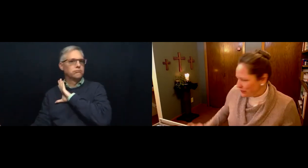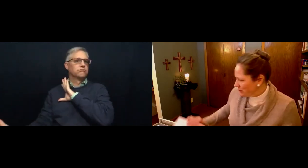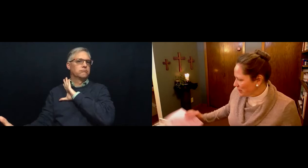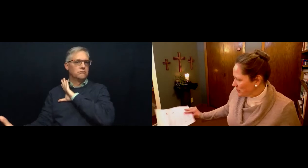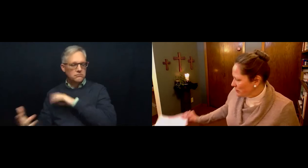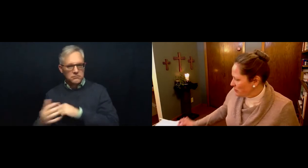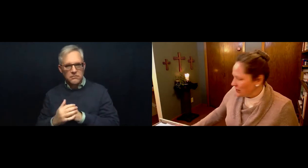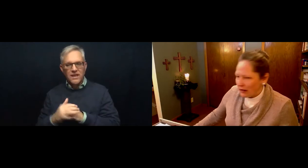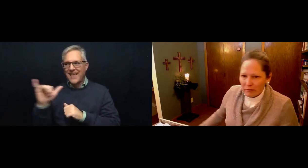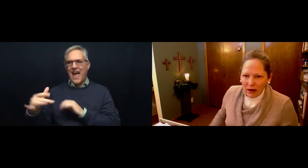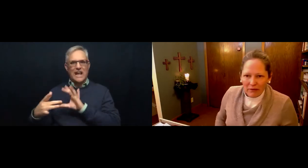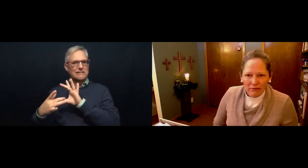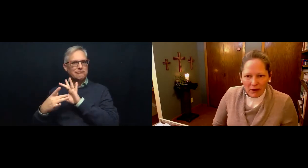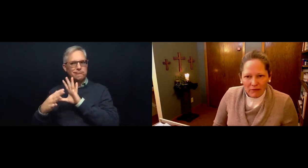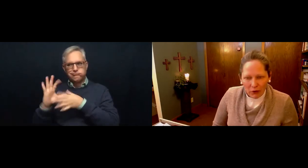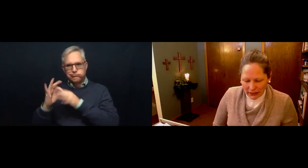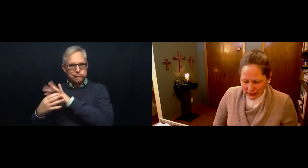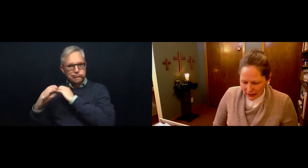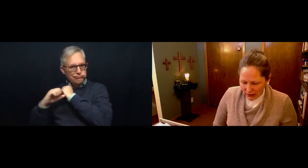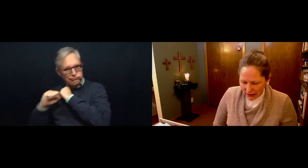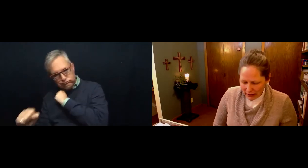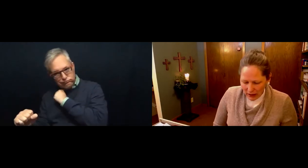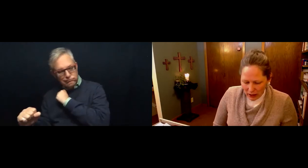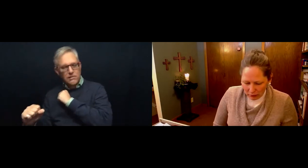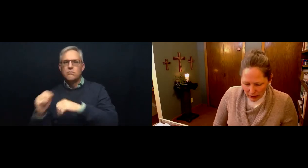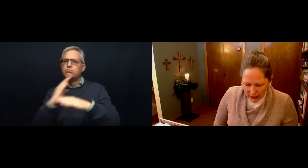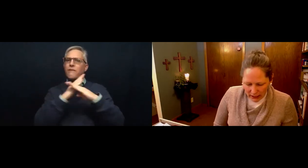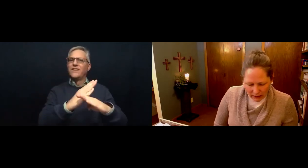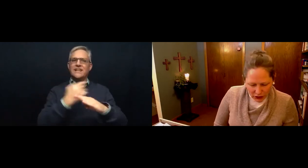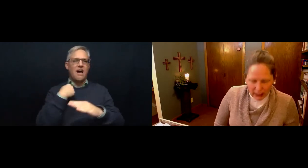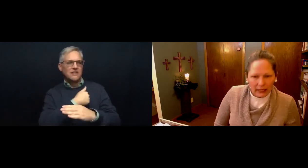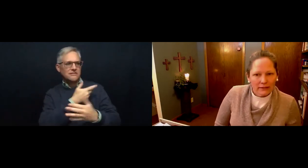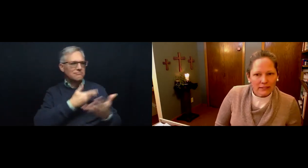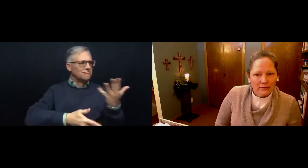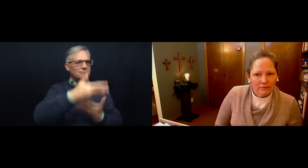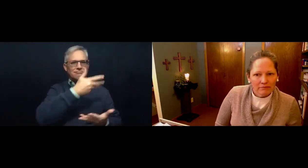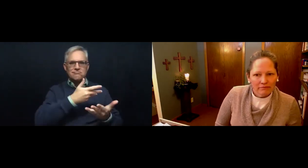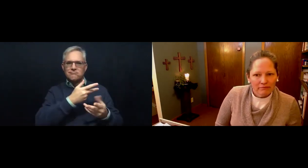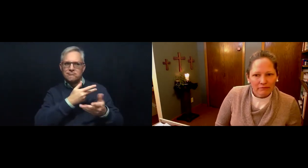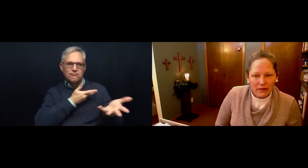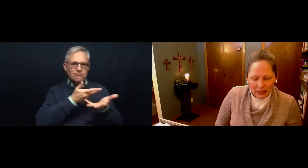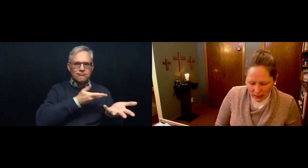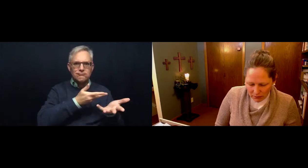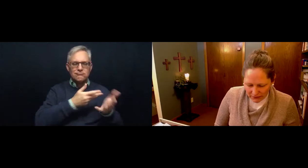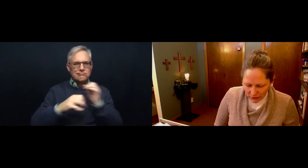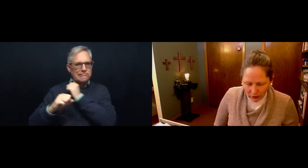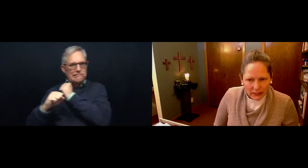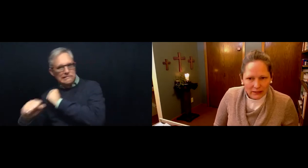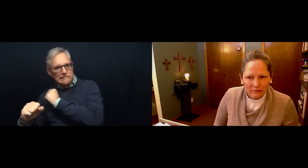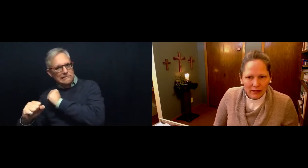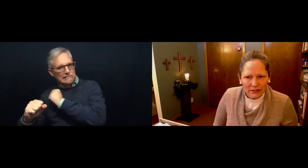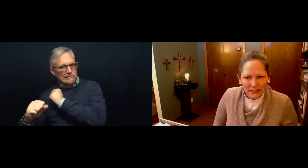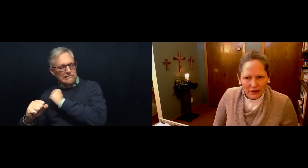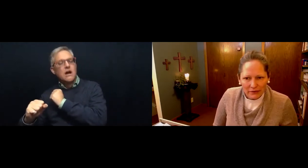And so sometimes there will be a focus on breaking the chains that keep us